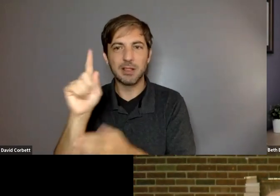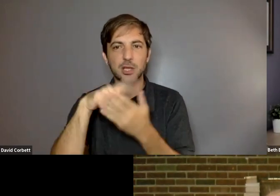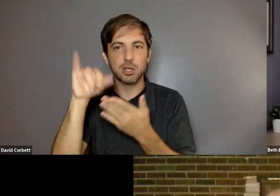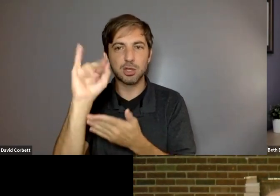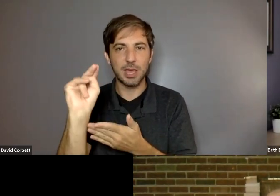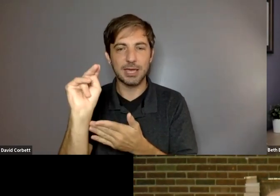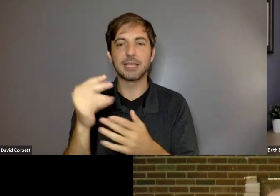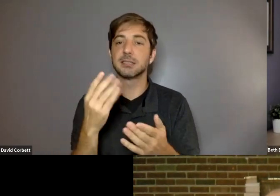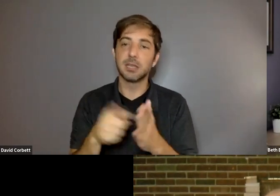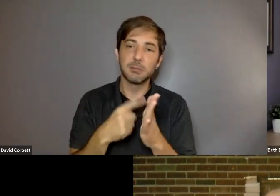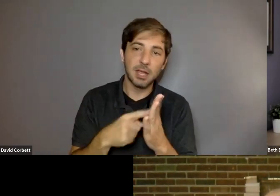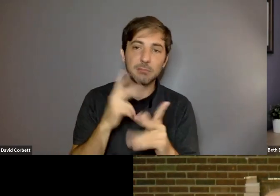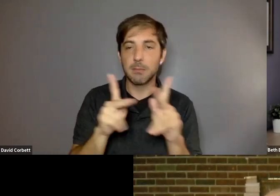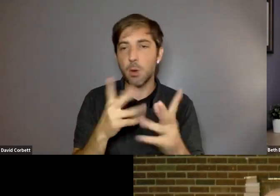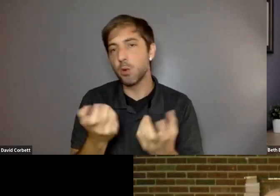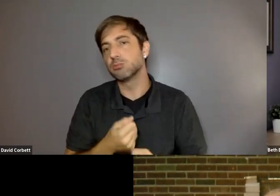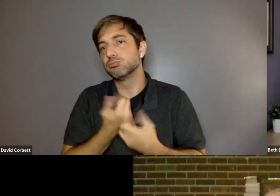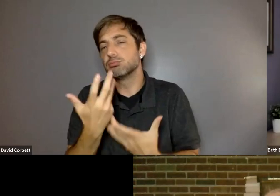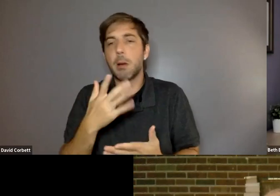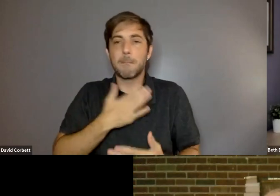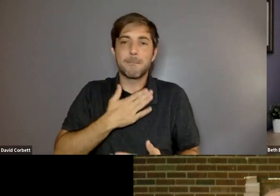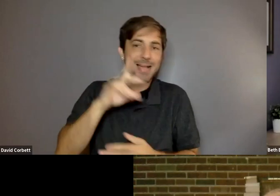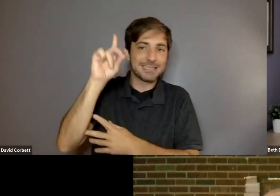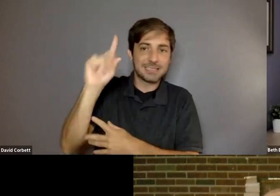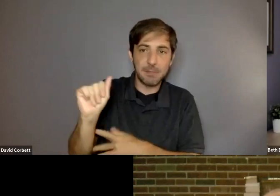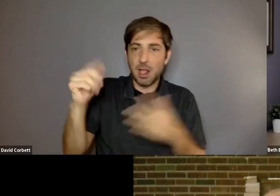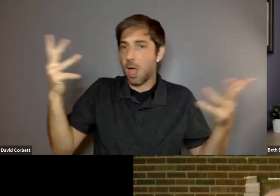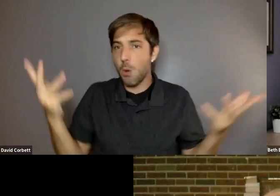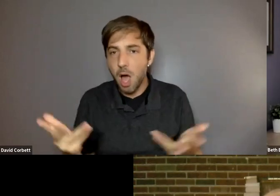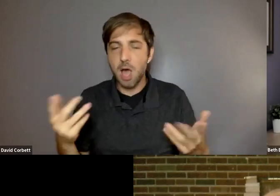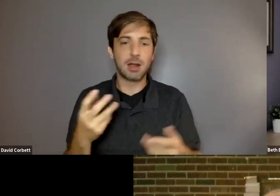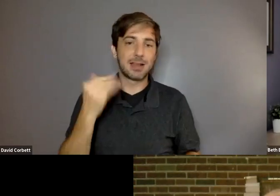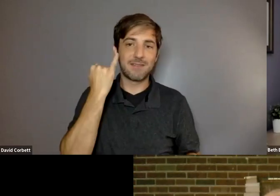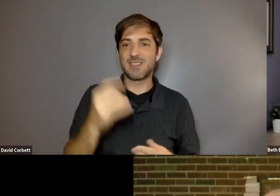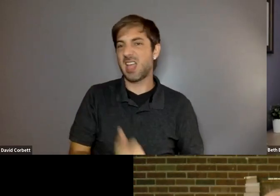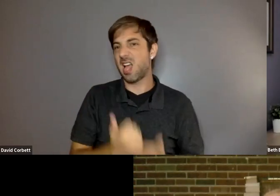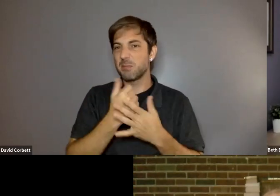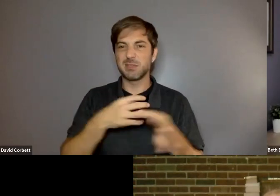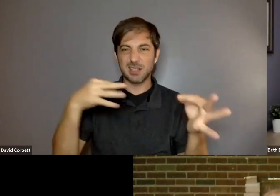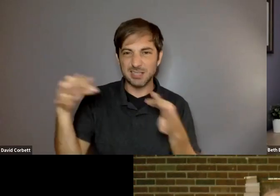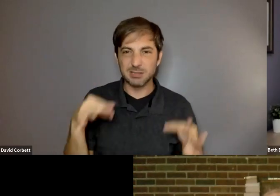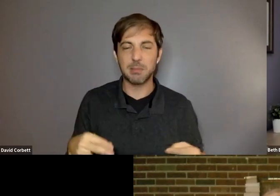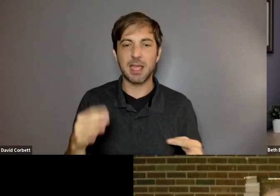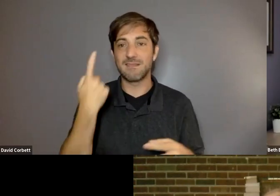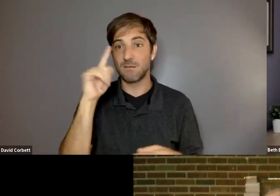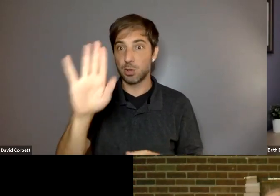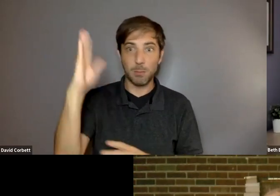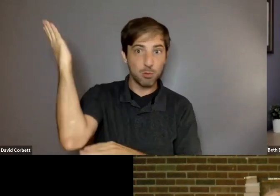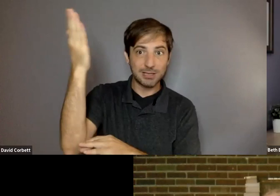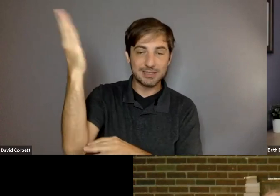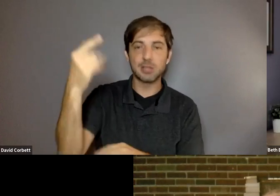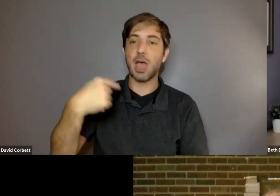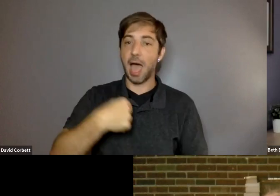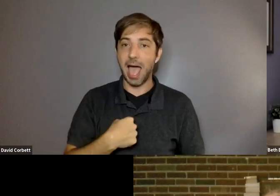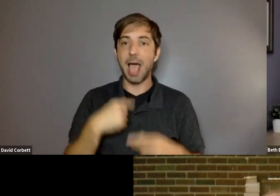share what their disability is. Especially if it helps, explain anything in your presentation. I am a person